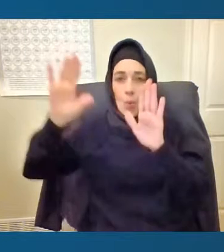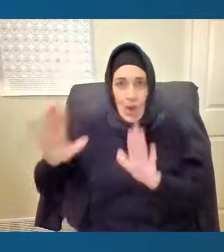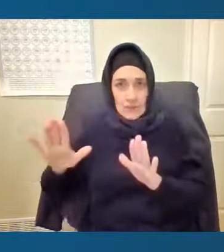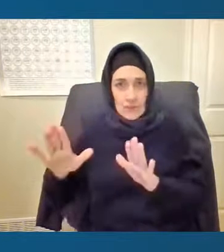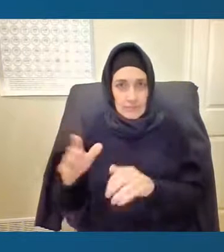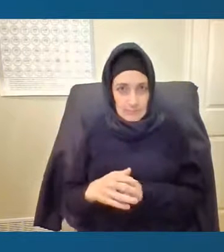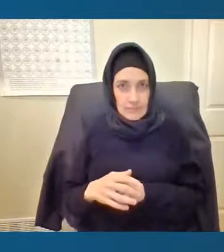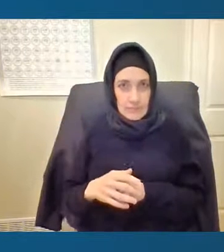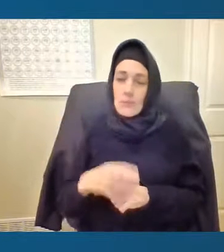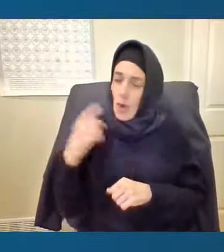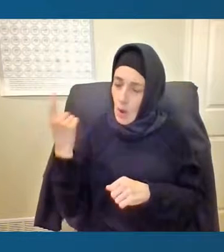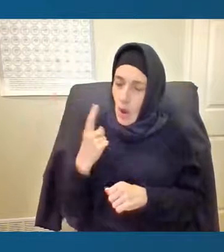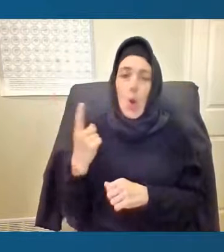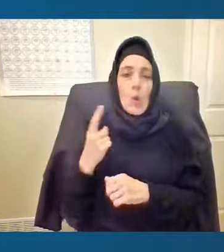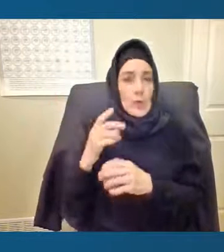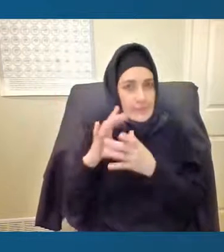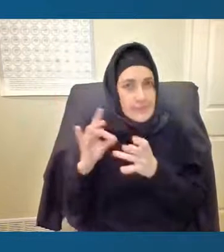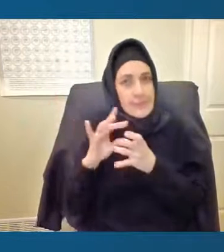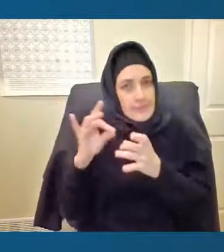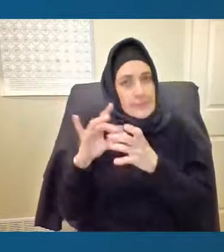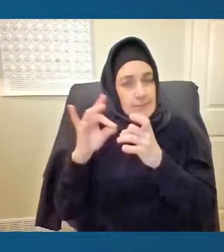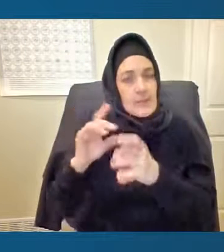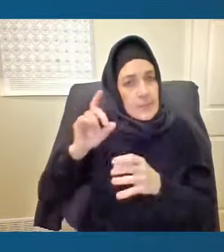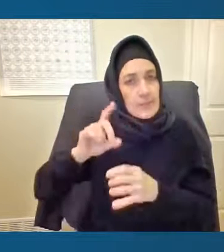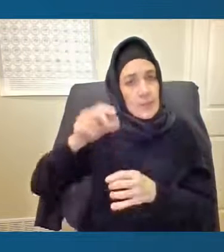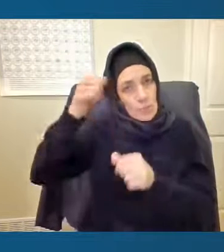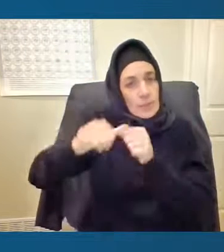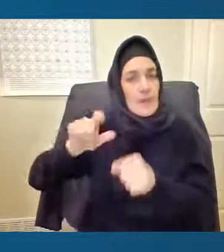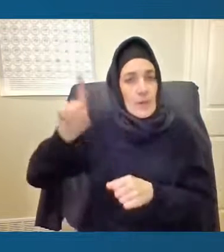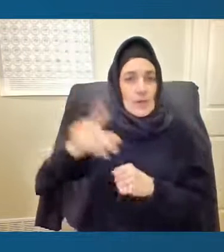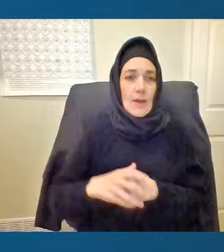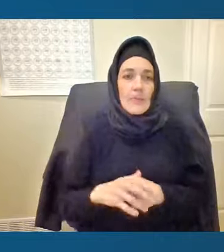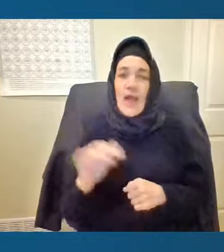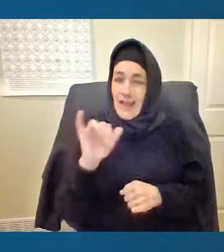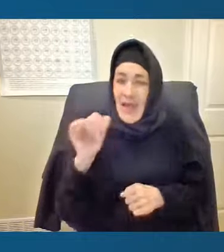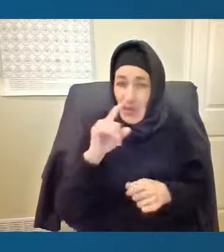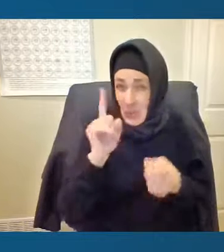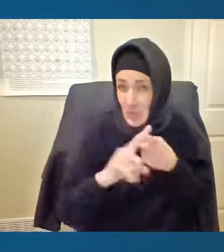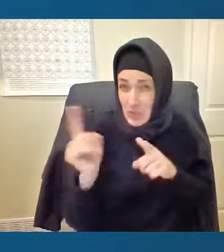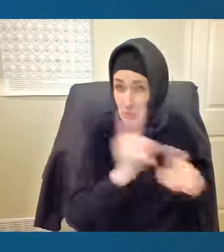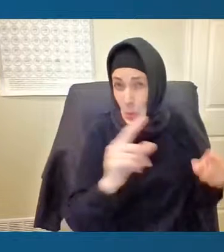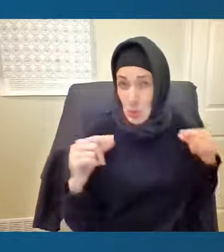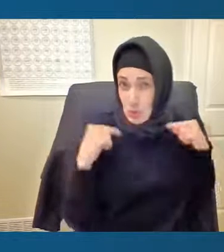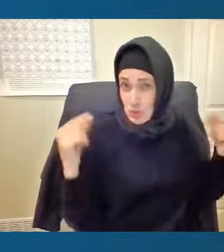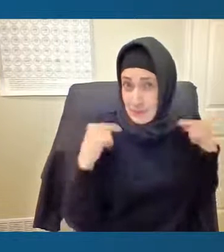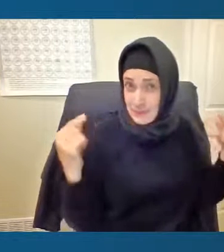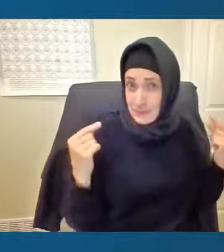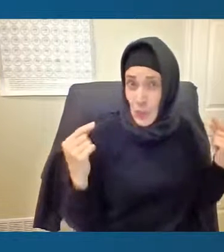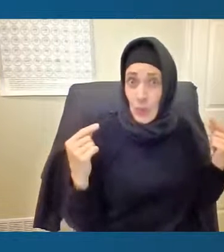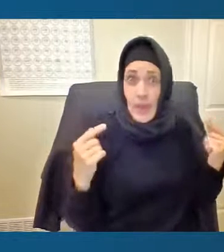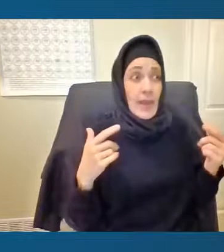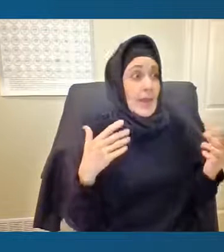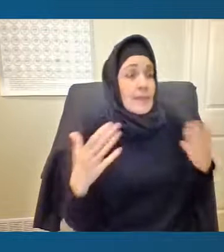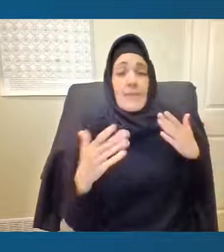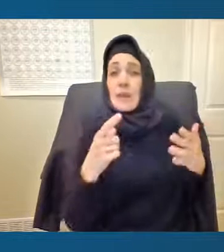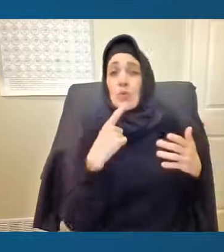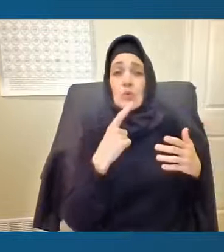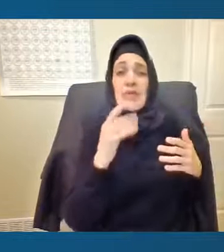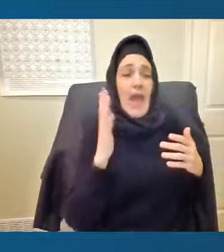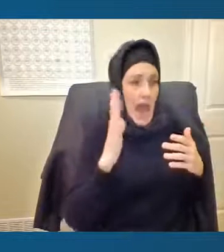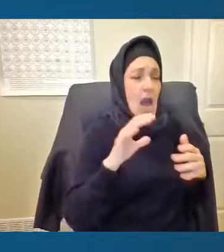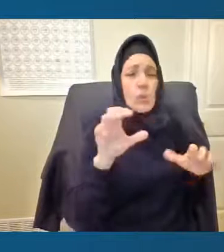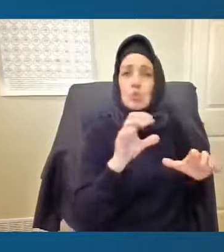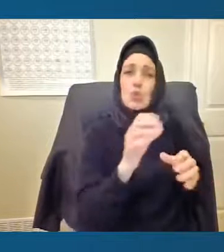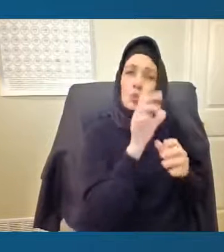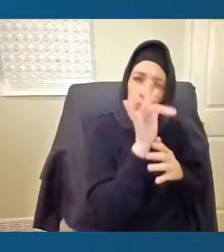before. You go, you're like, no, I'm doing 25. It's leg day. You know what I mean? It's upper body. I'm doing 25 of this, 10 of